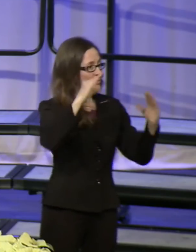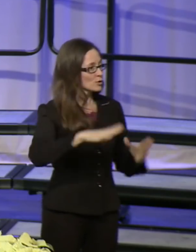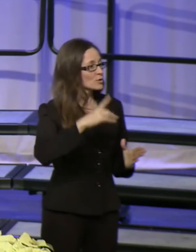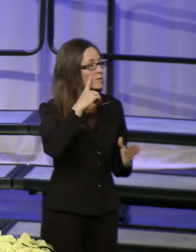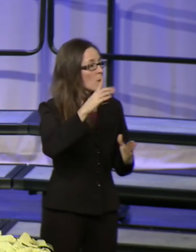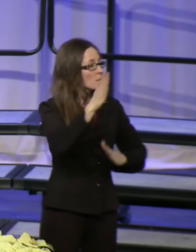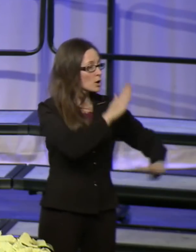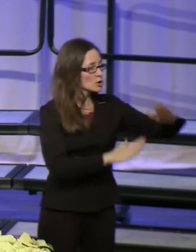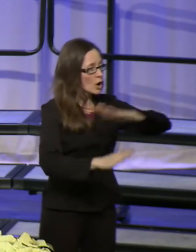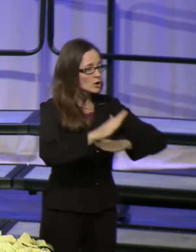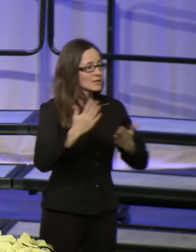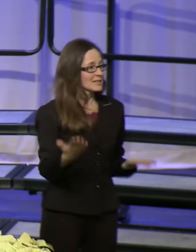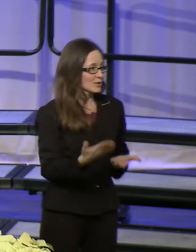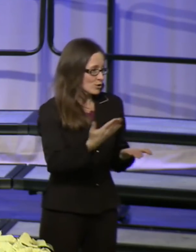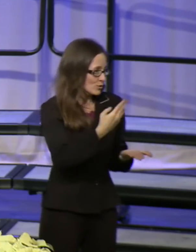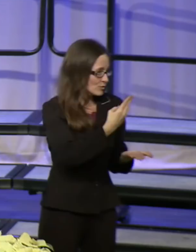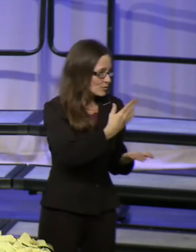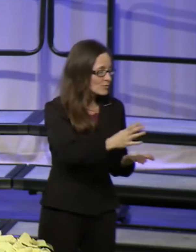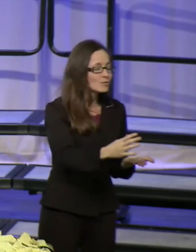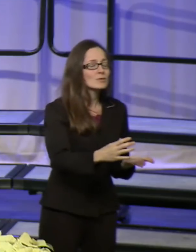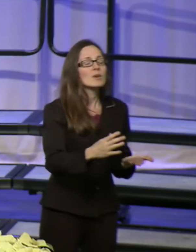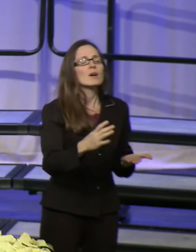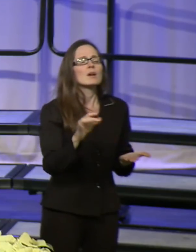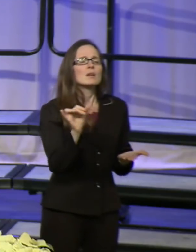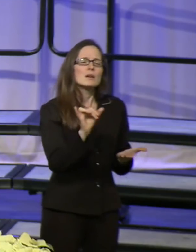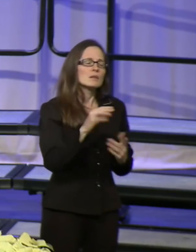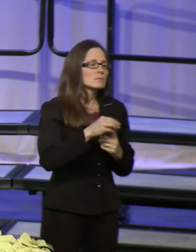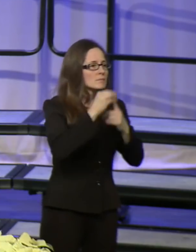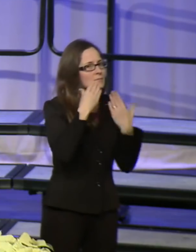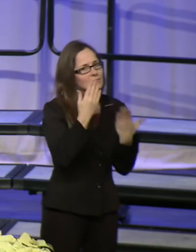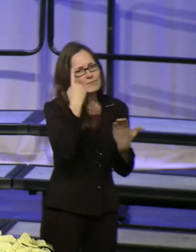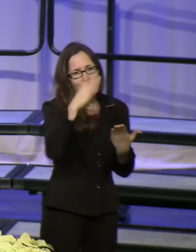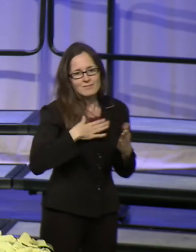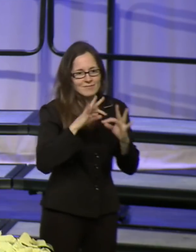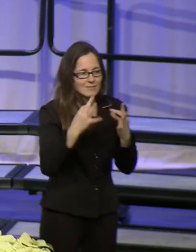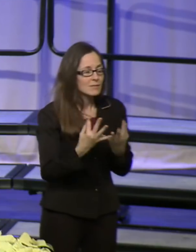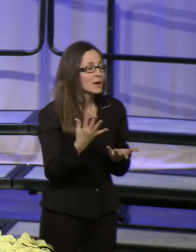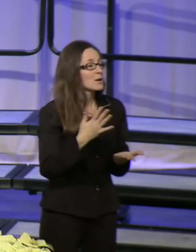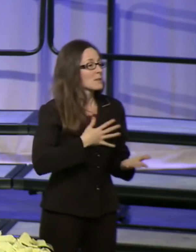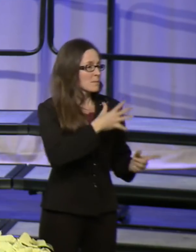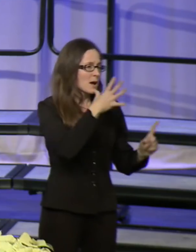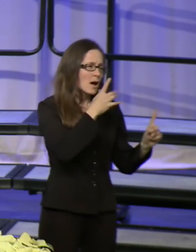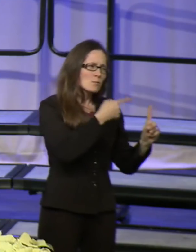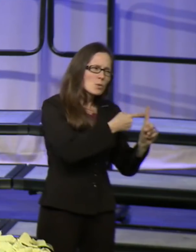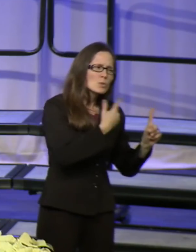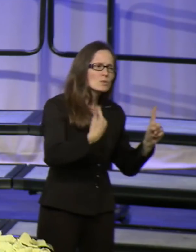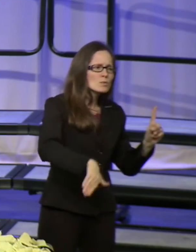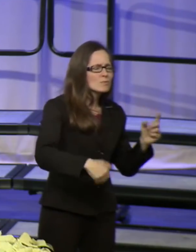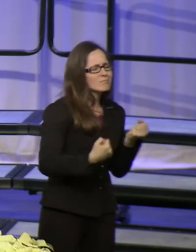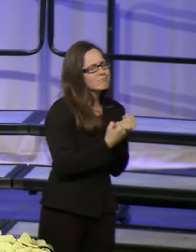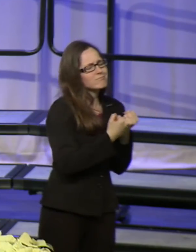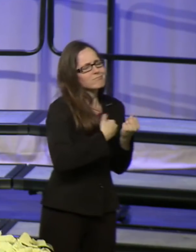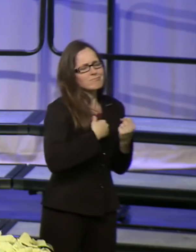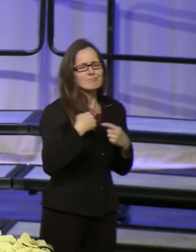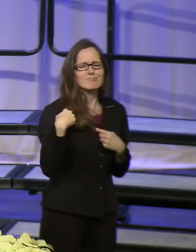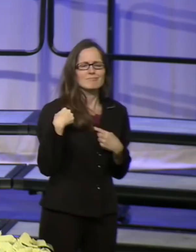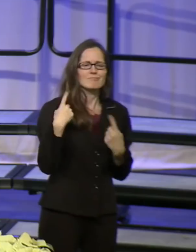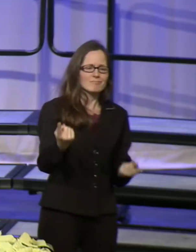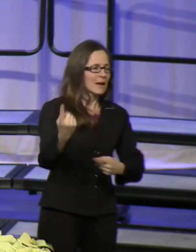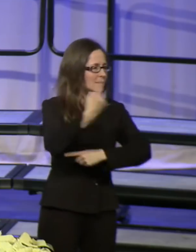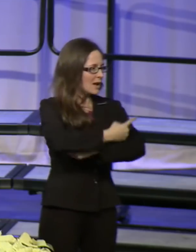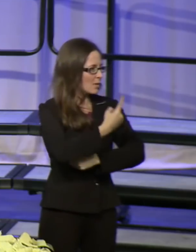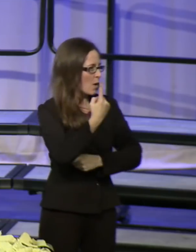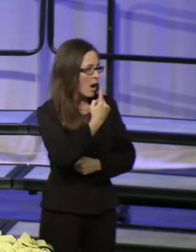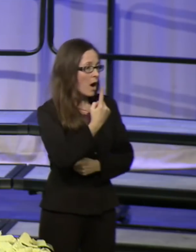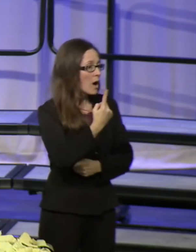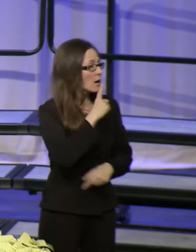Canada, worldwide. And a special, special thank you to my family. My mom, who has been there for me since day one. Literally the split